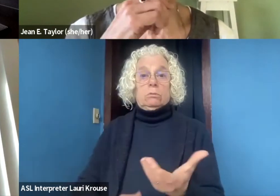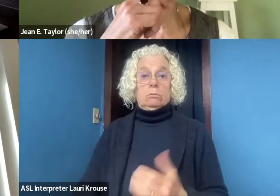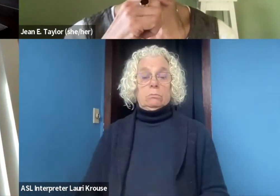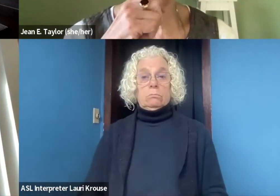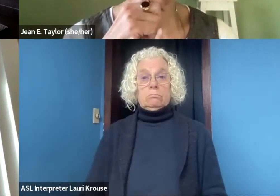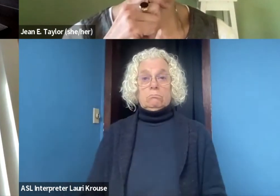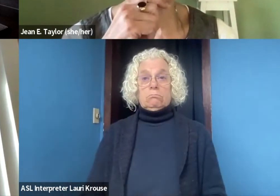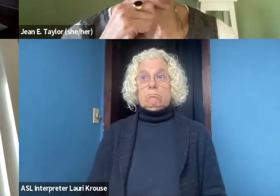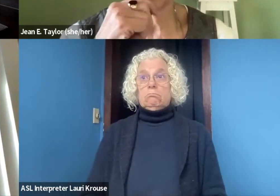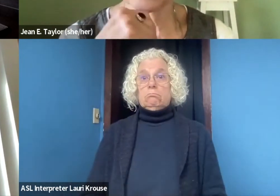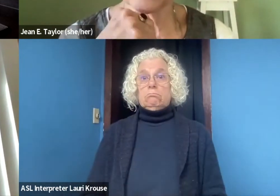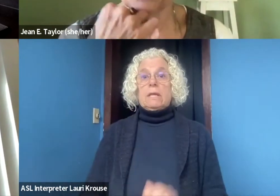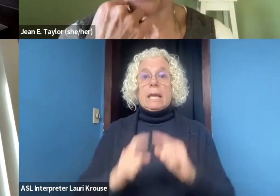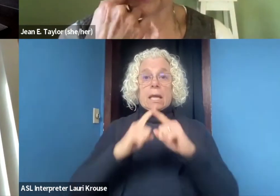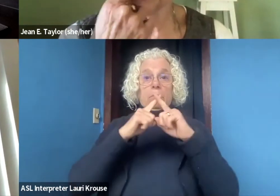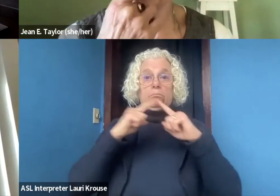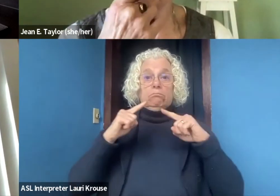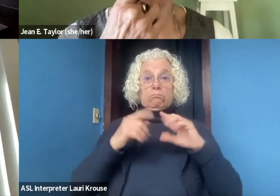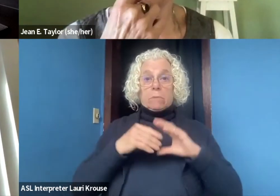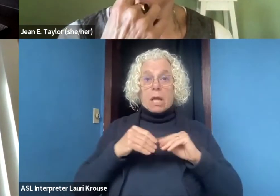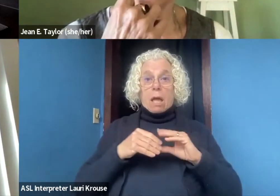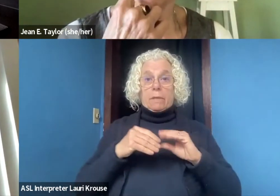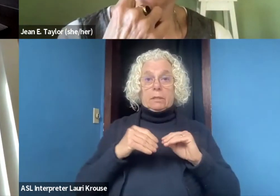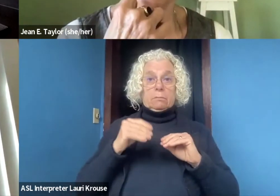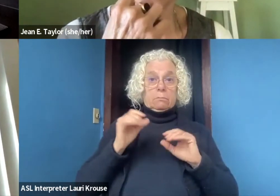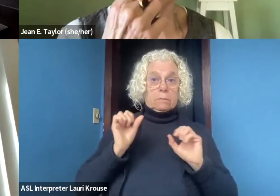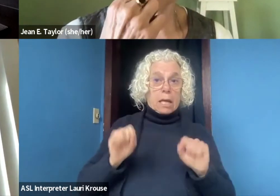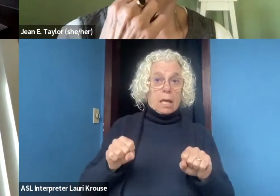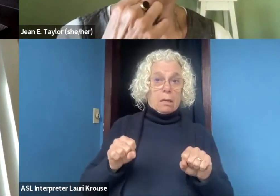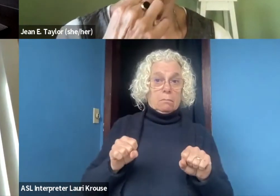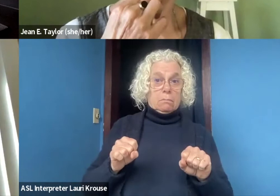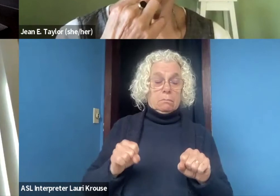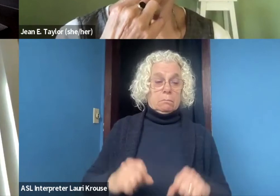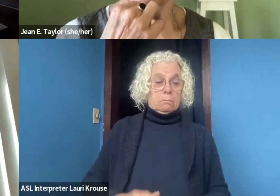Feel free to unmute and let us hear your voice.